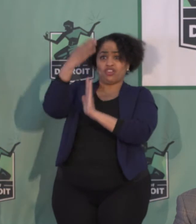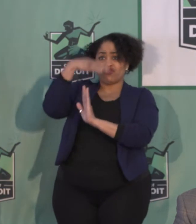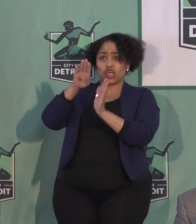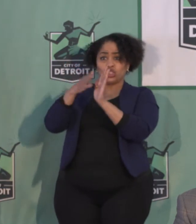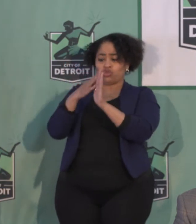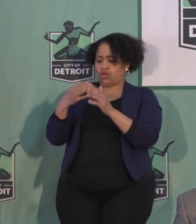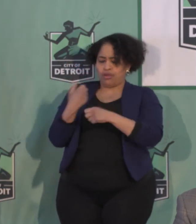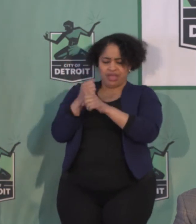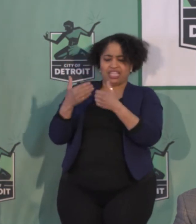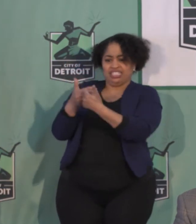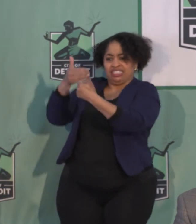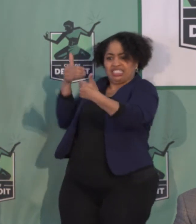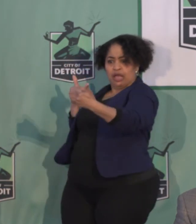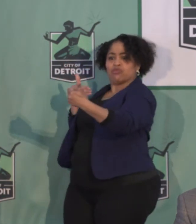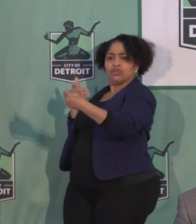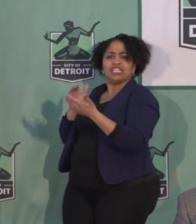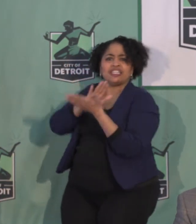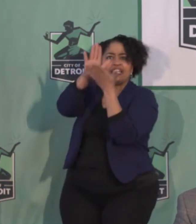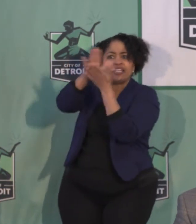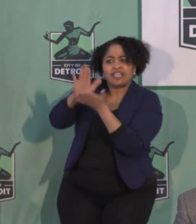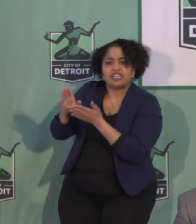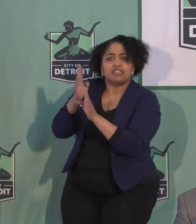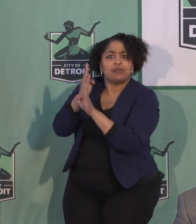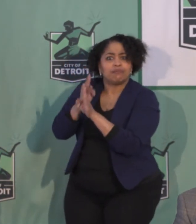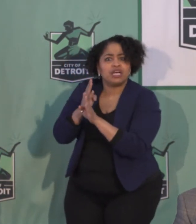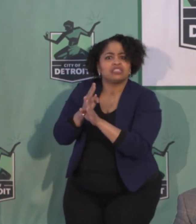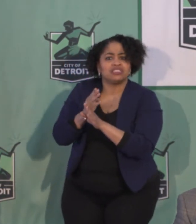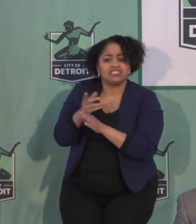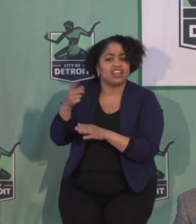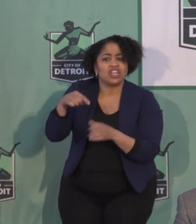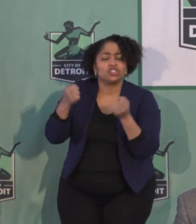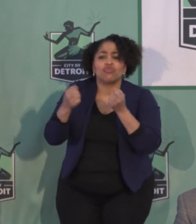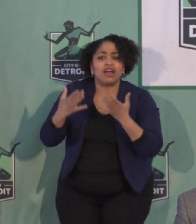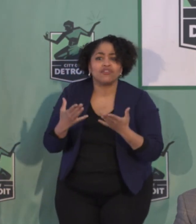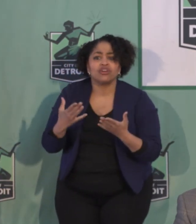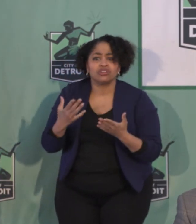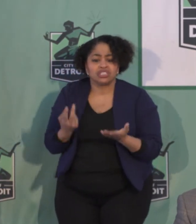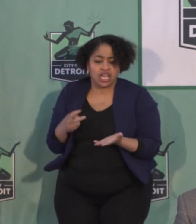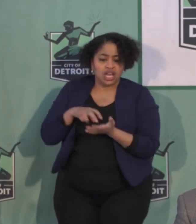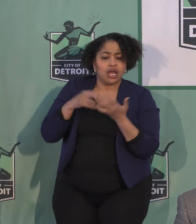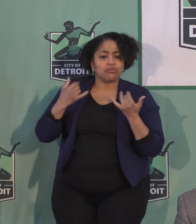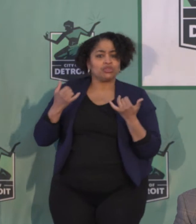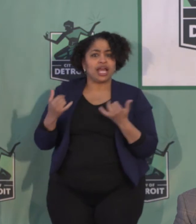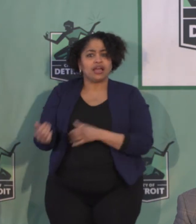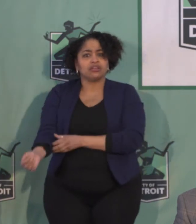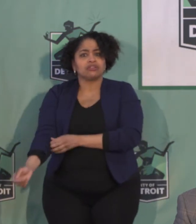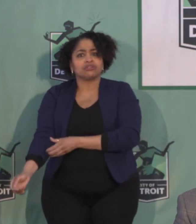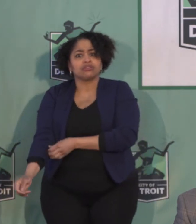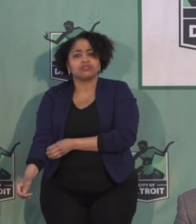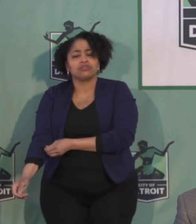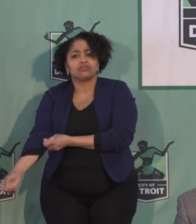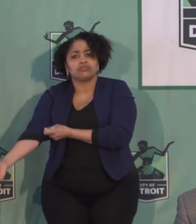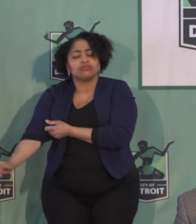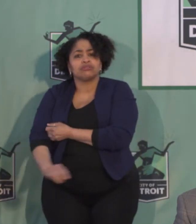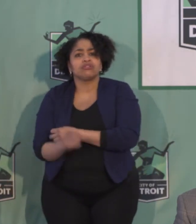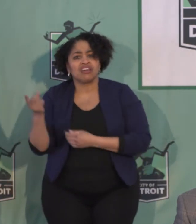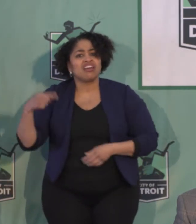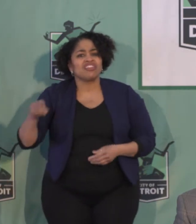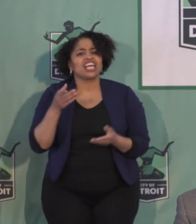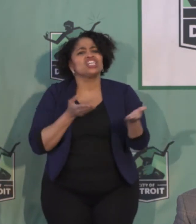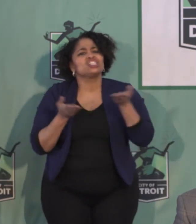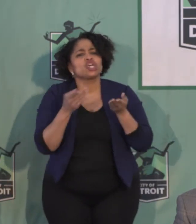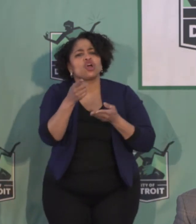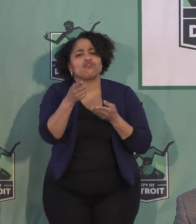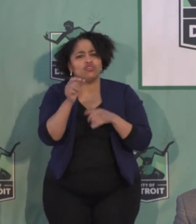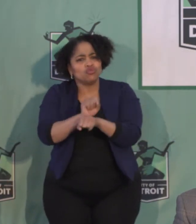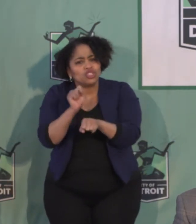creating the separation, doing the cleaning. These drivers got up today and they served you because they